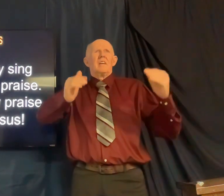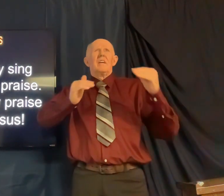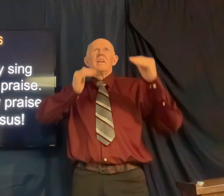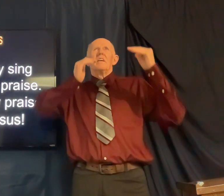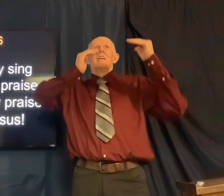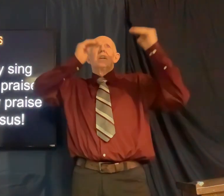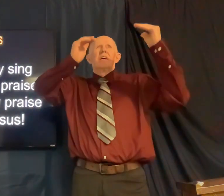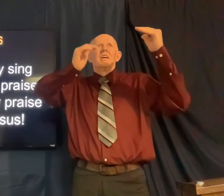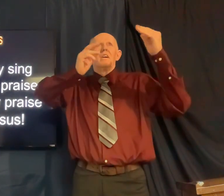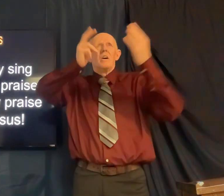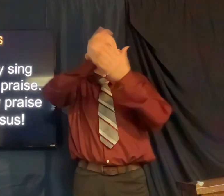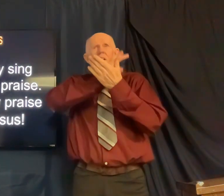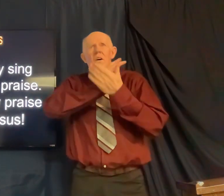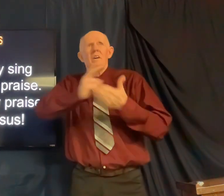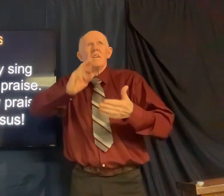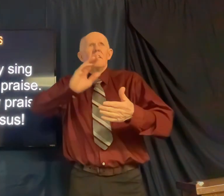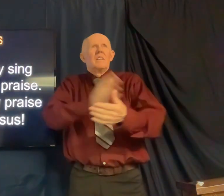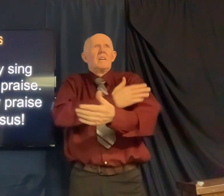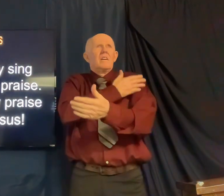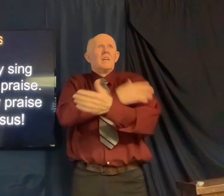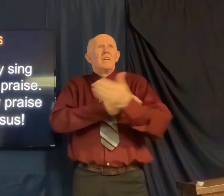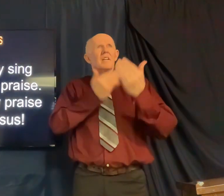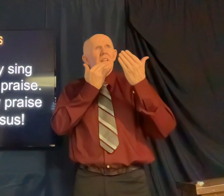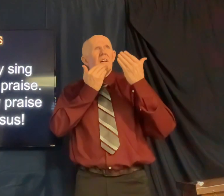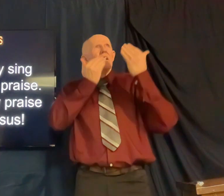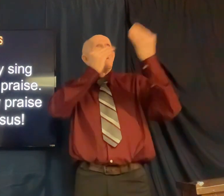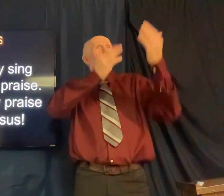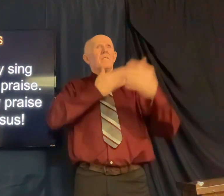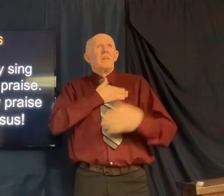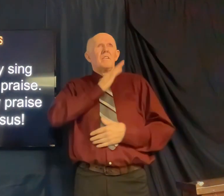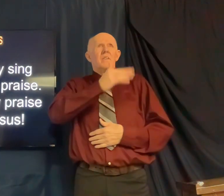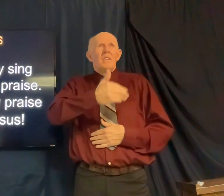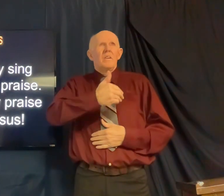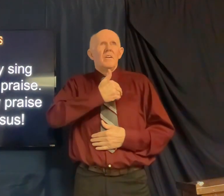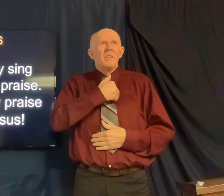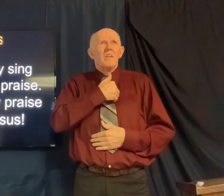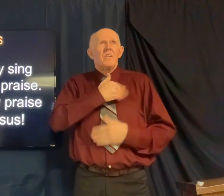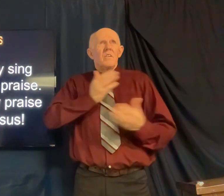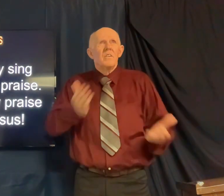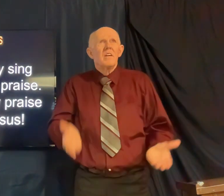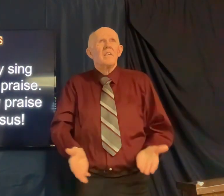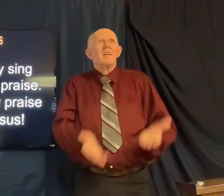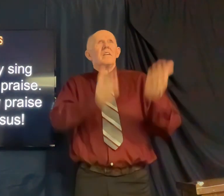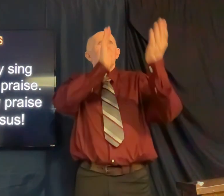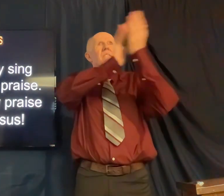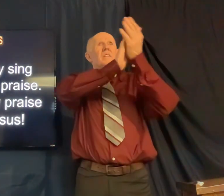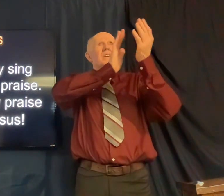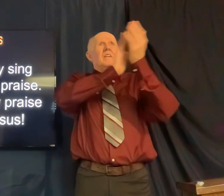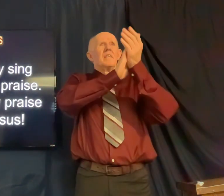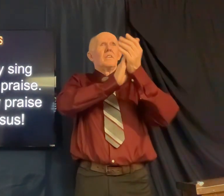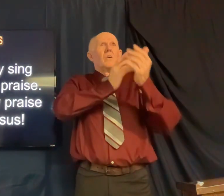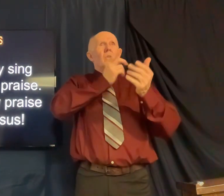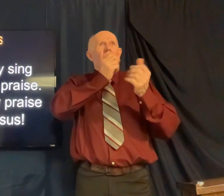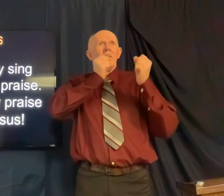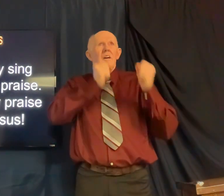Great, high, and holy sing. Thank my soul, raise